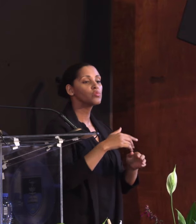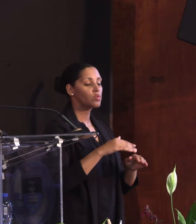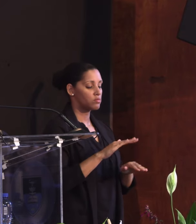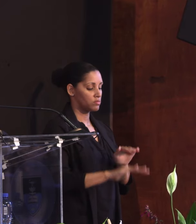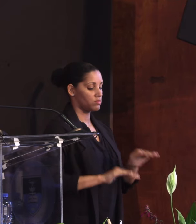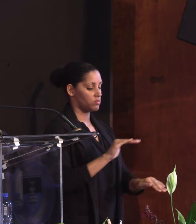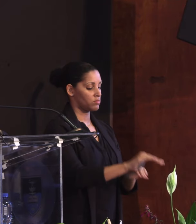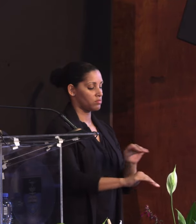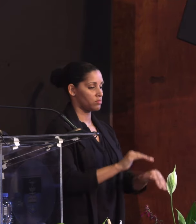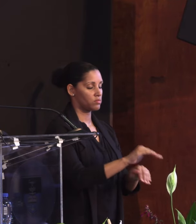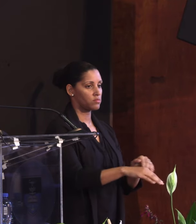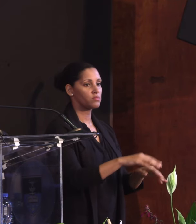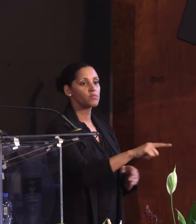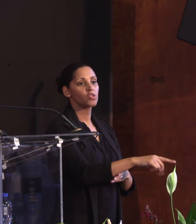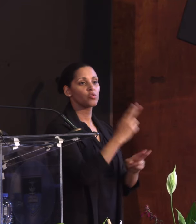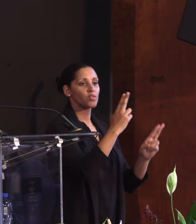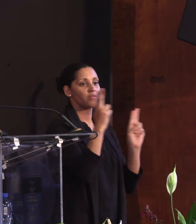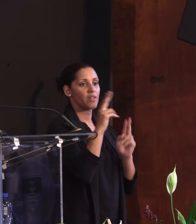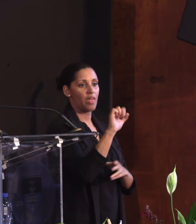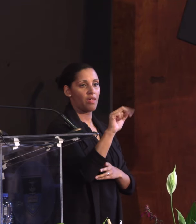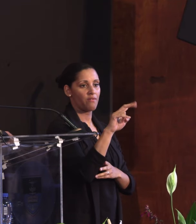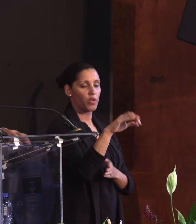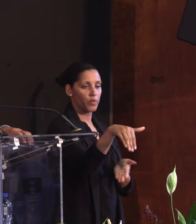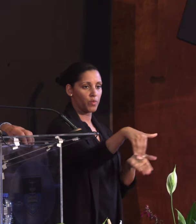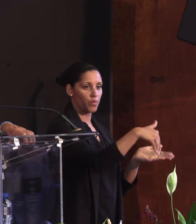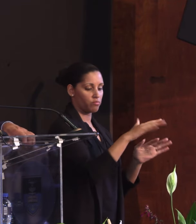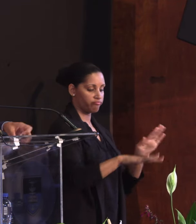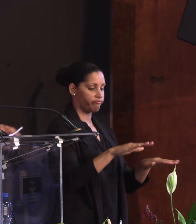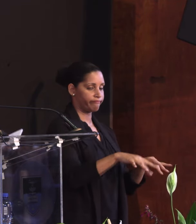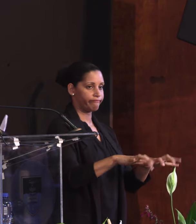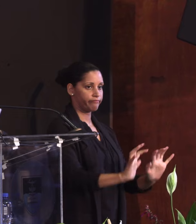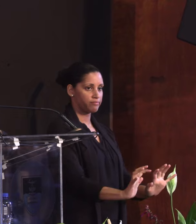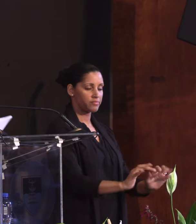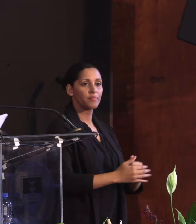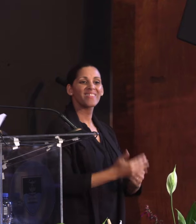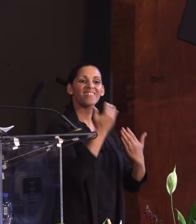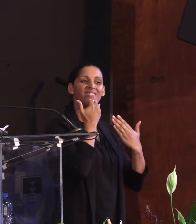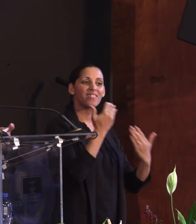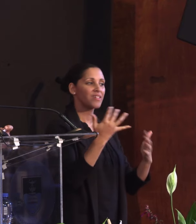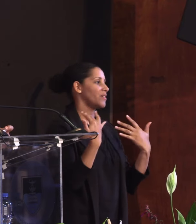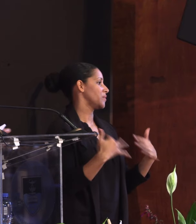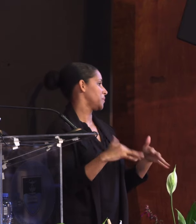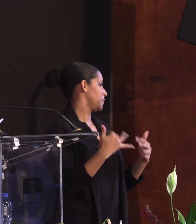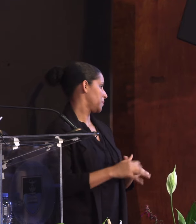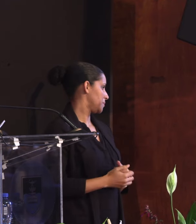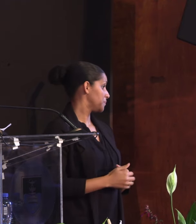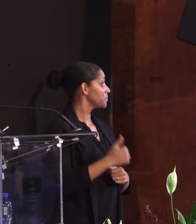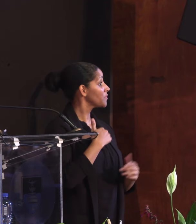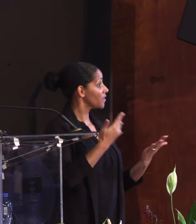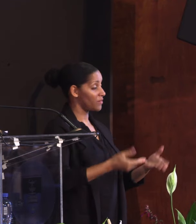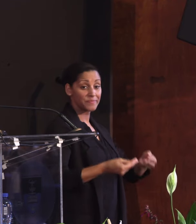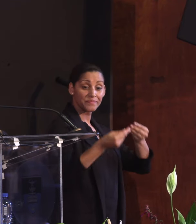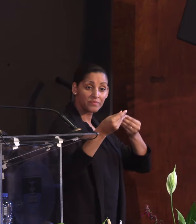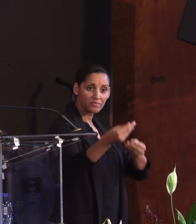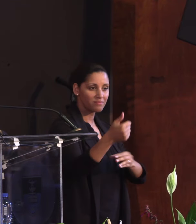of the steps as far as University Avenue. Thank you very much. I now hand over to